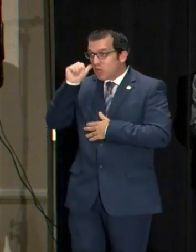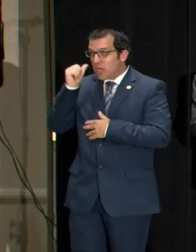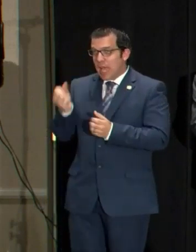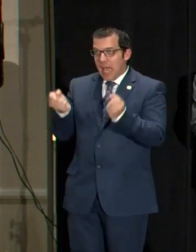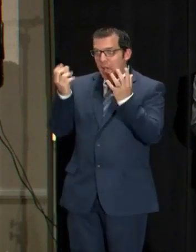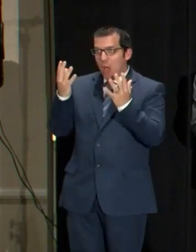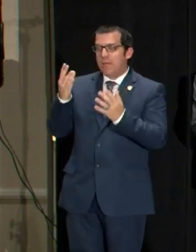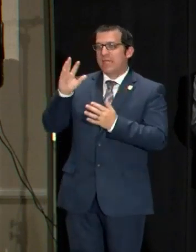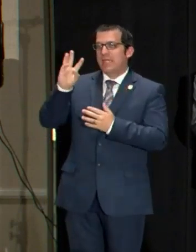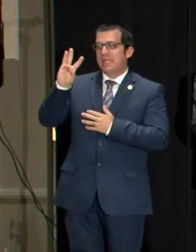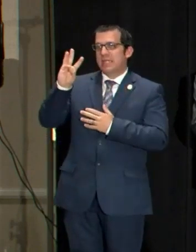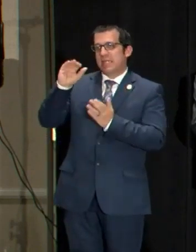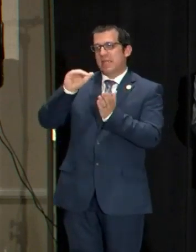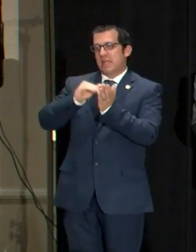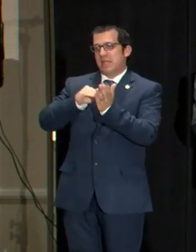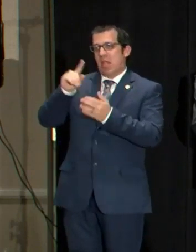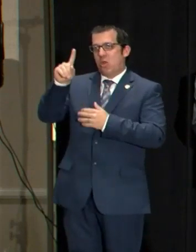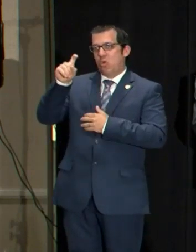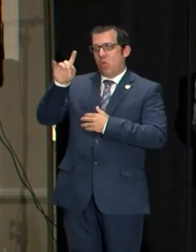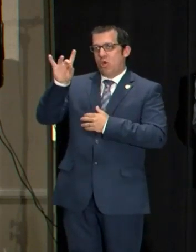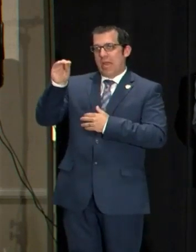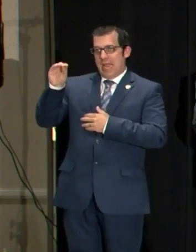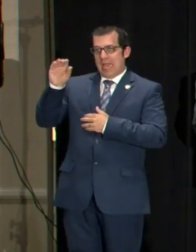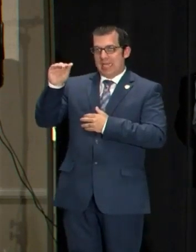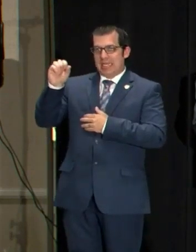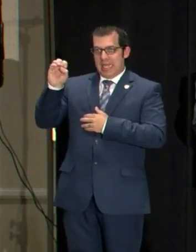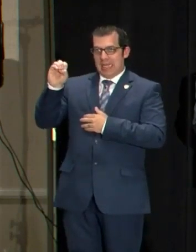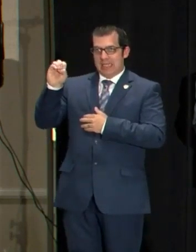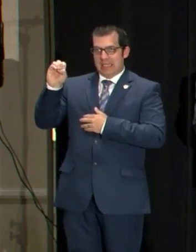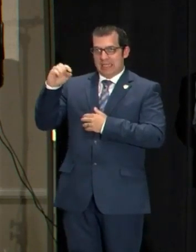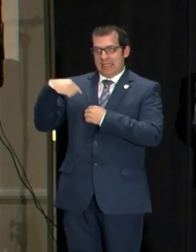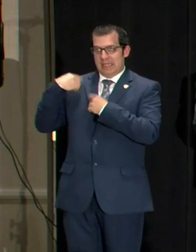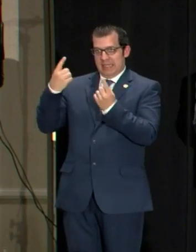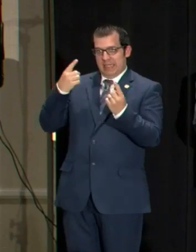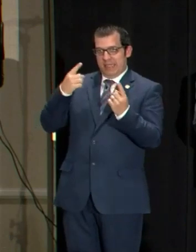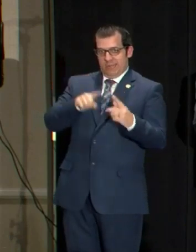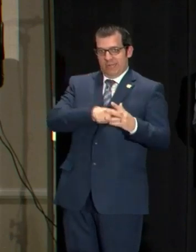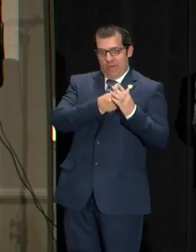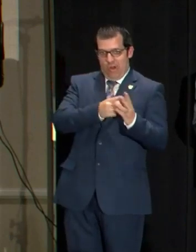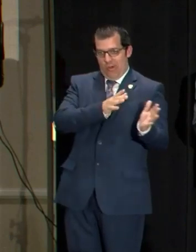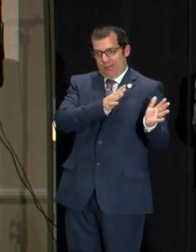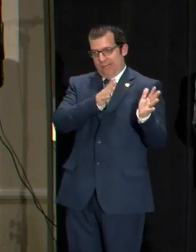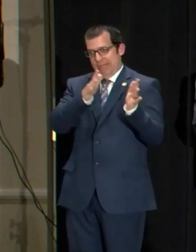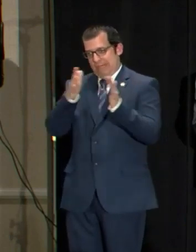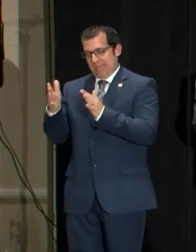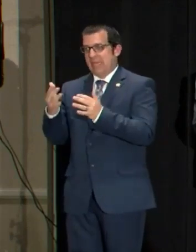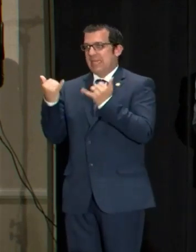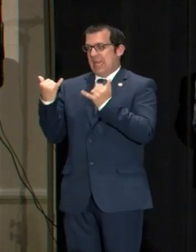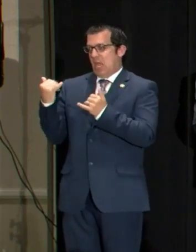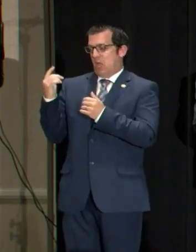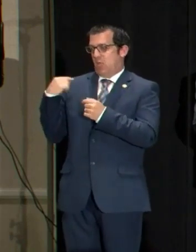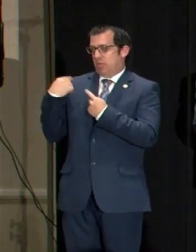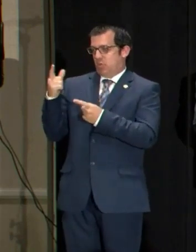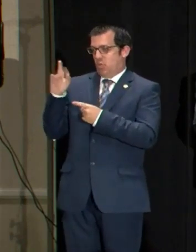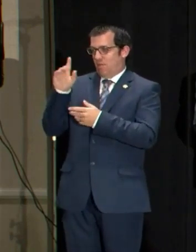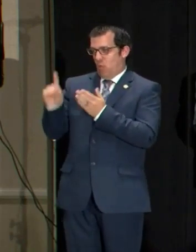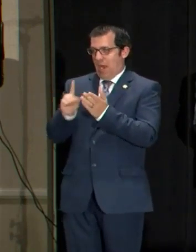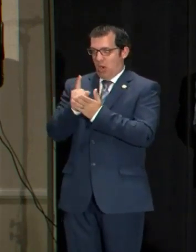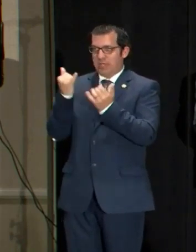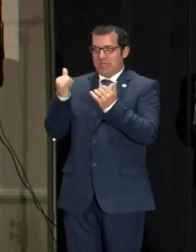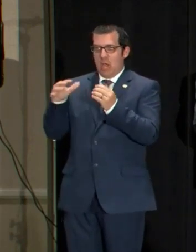had 6,180 cases. And then today, in the last 24 hours, we have an